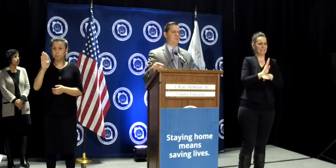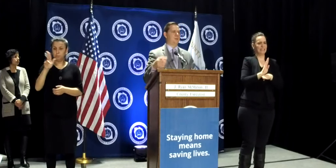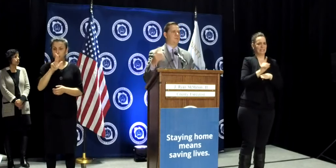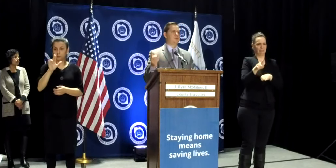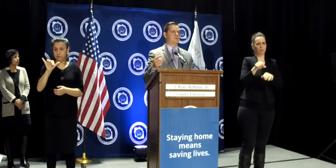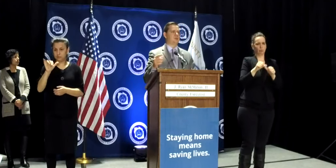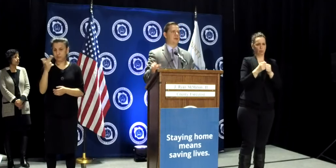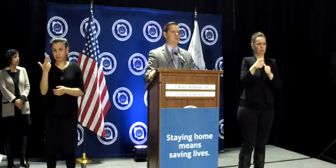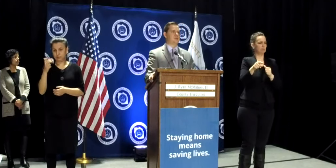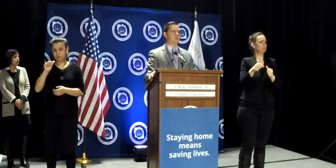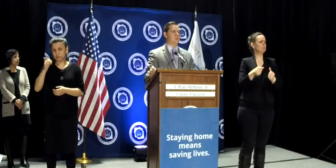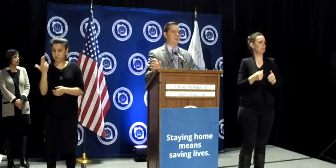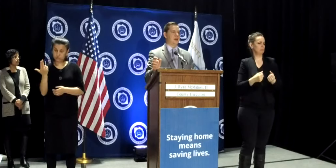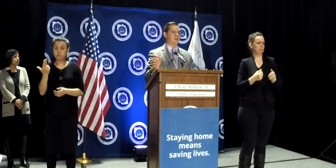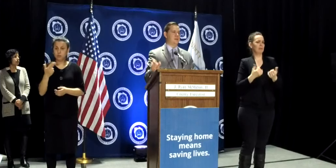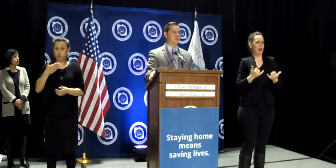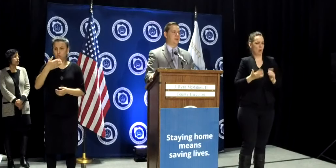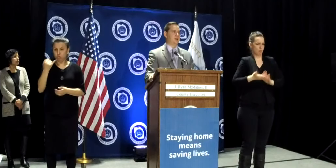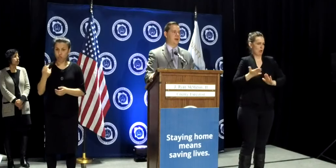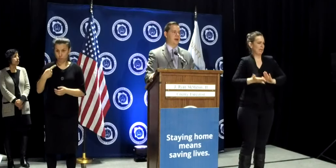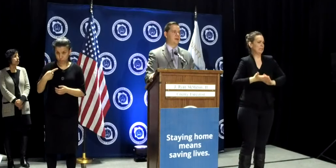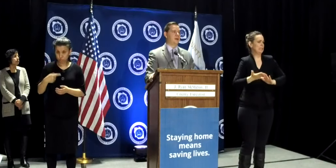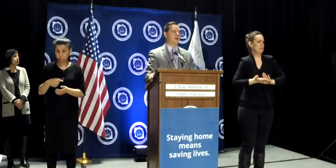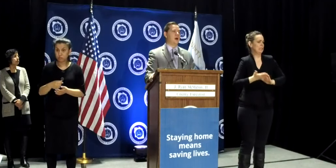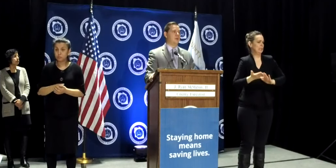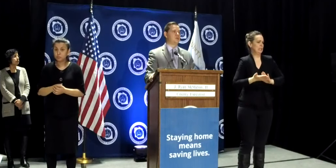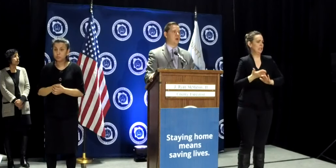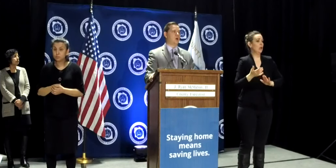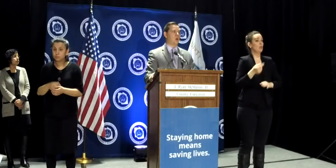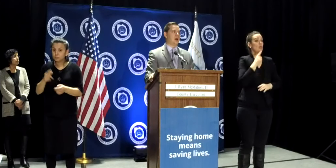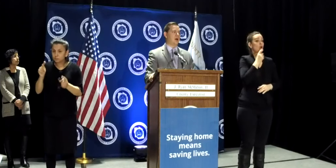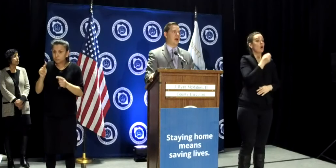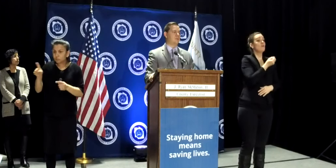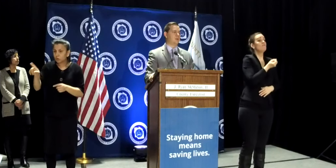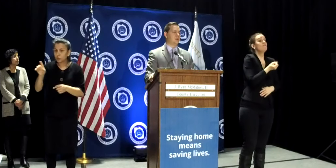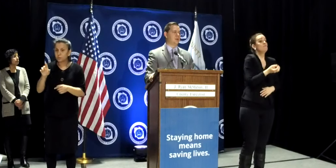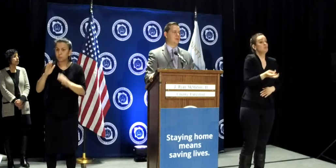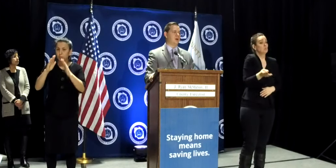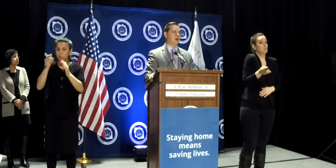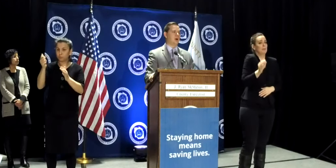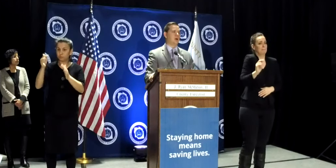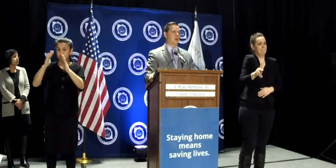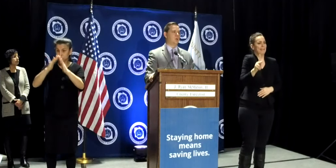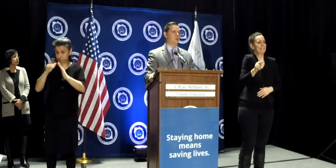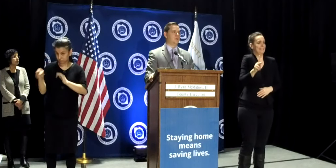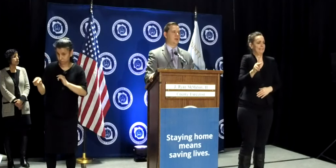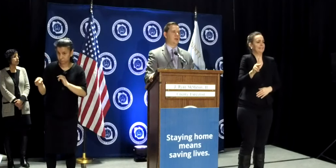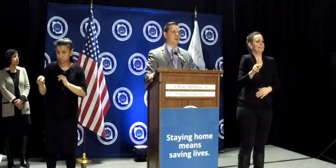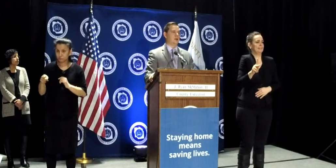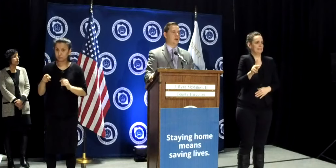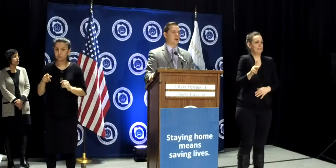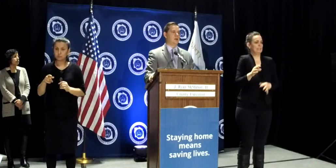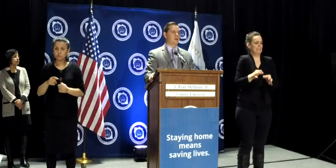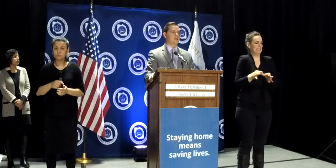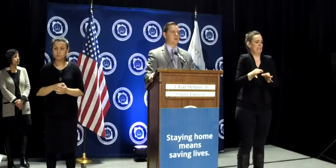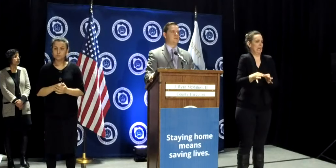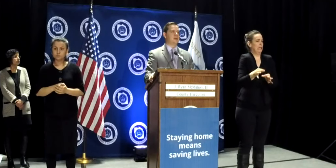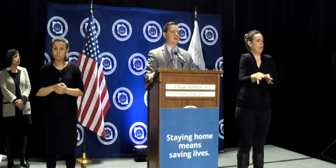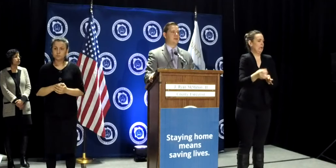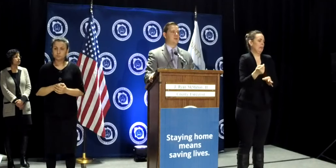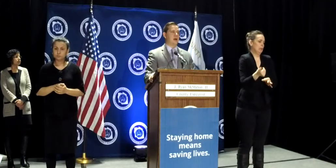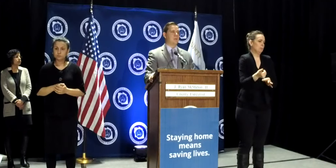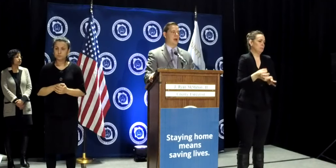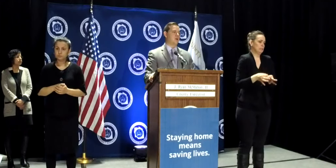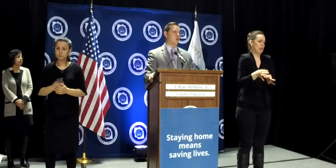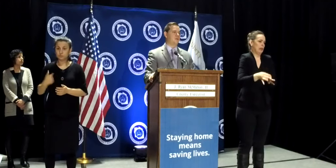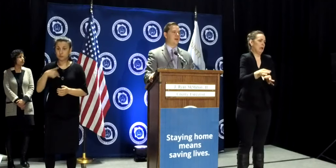there might be some delays with some of the banks implementing that. So I believe our loan committee is